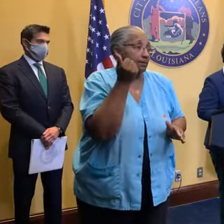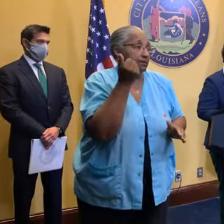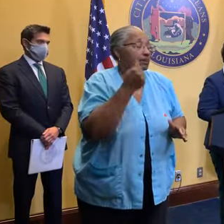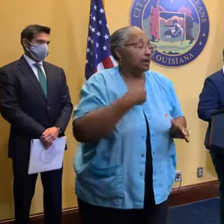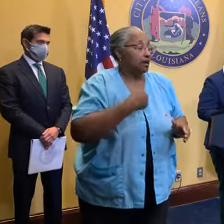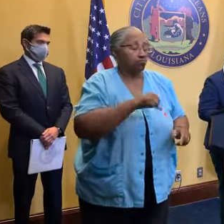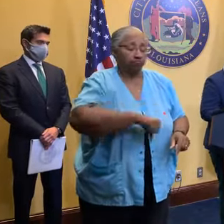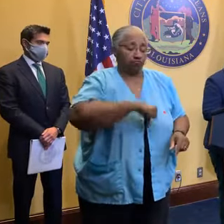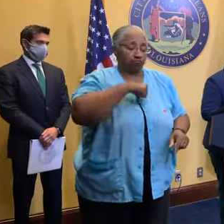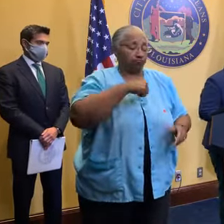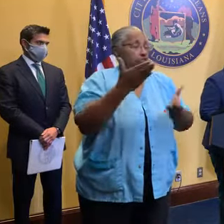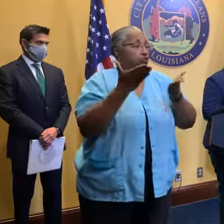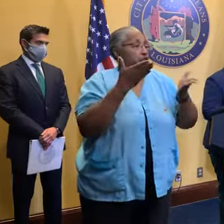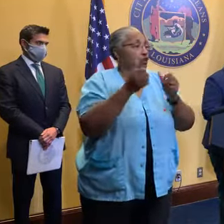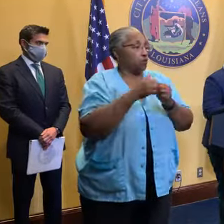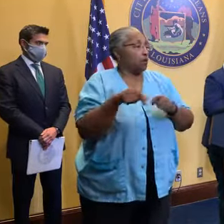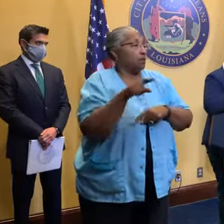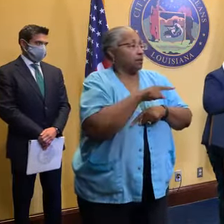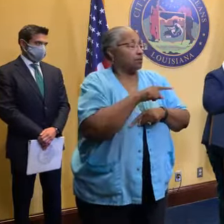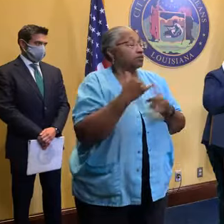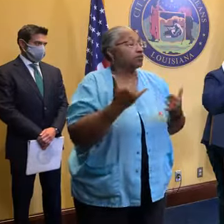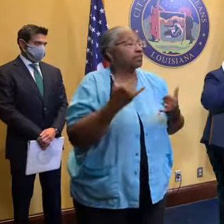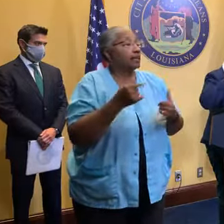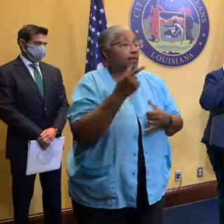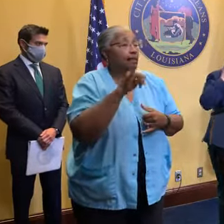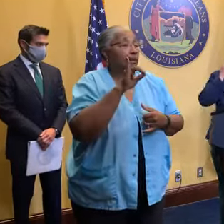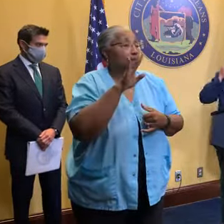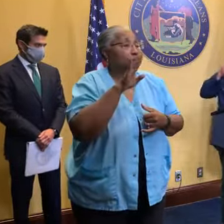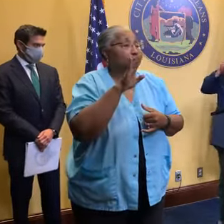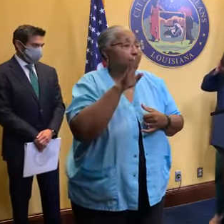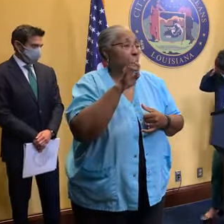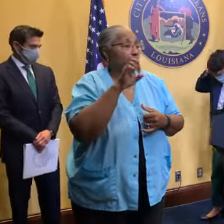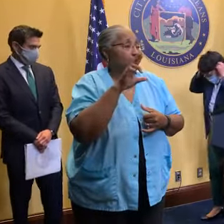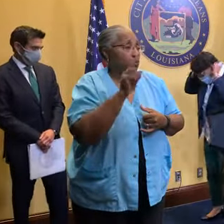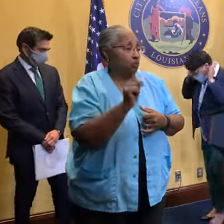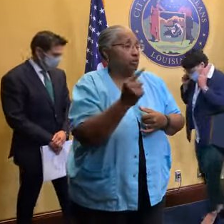to serve with them. So at this time, Gilbert, come on up.